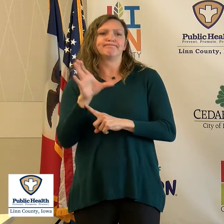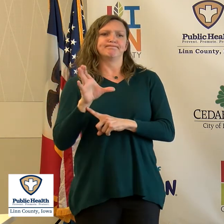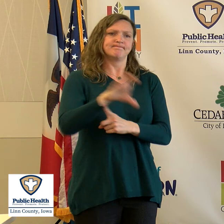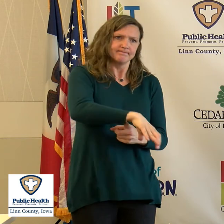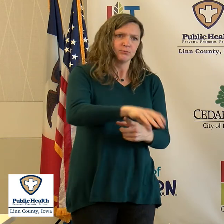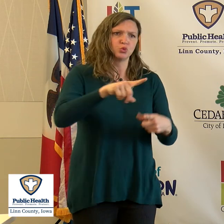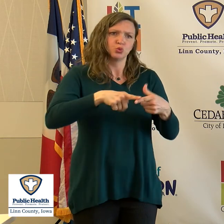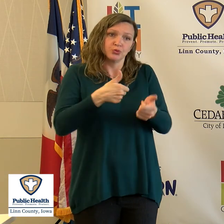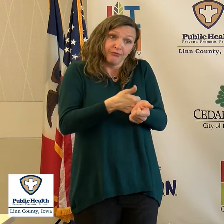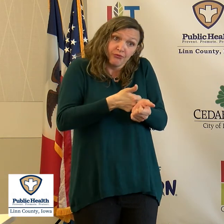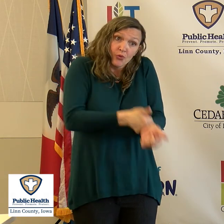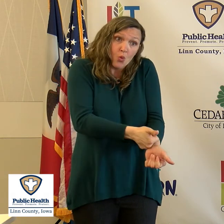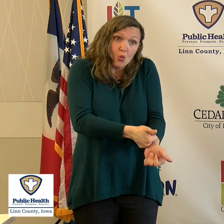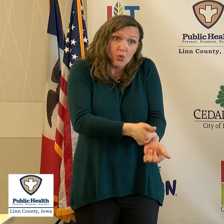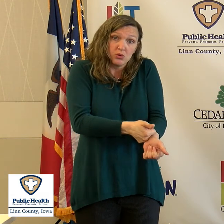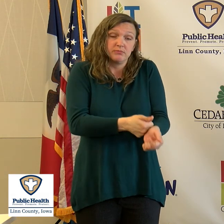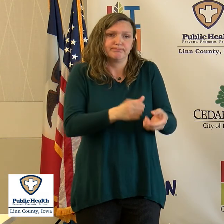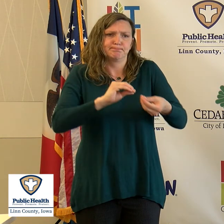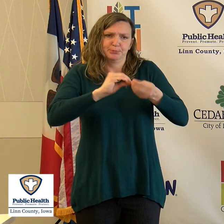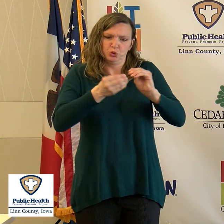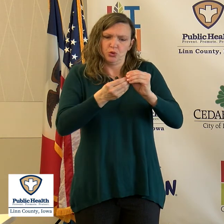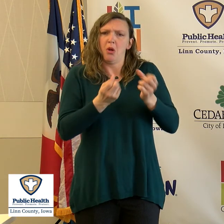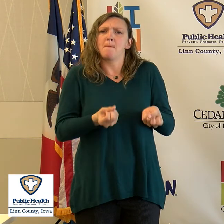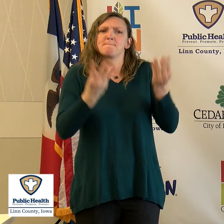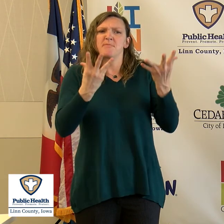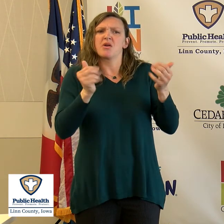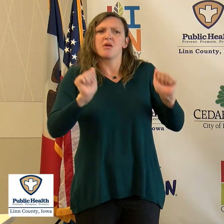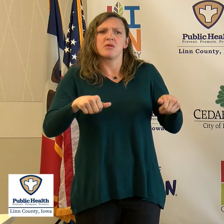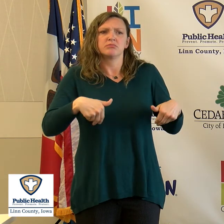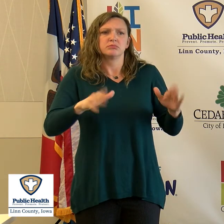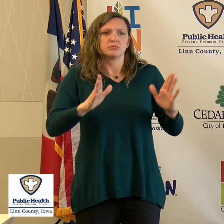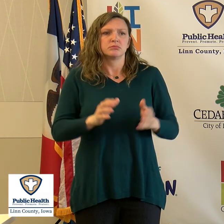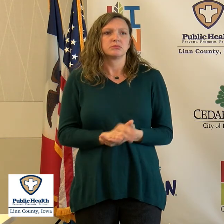workplace conditions is